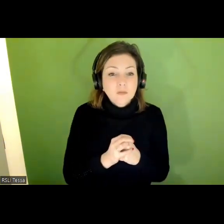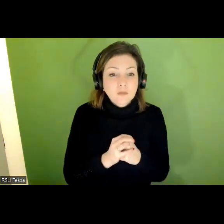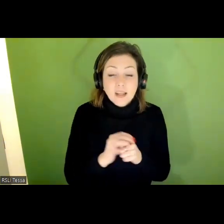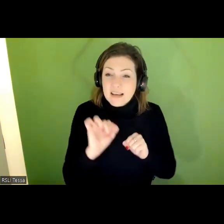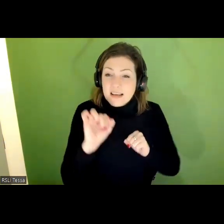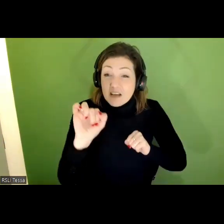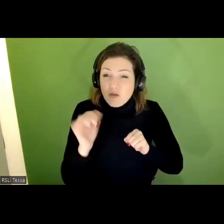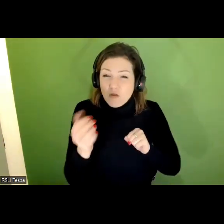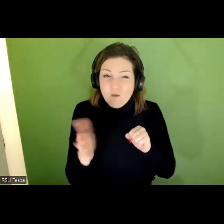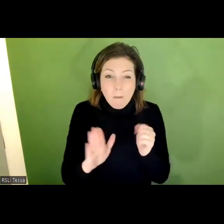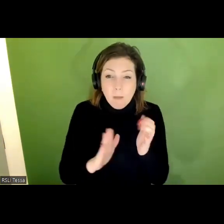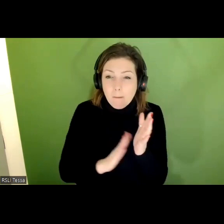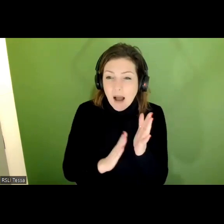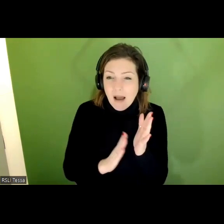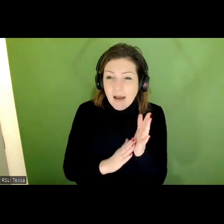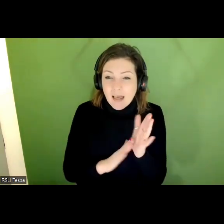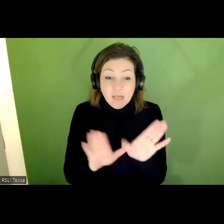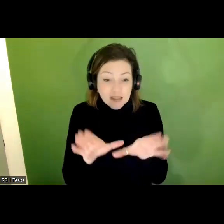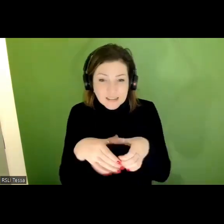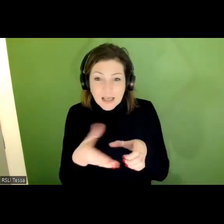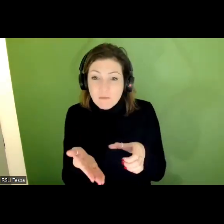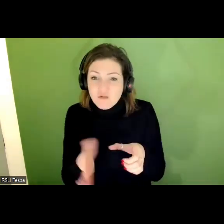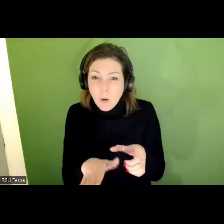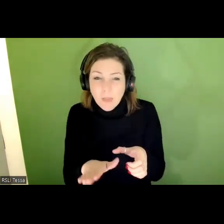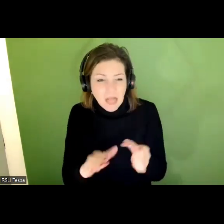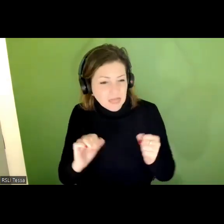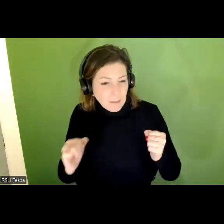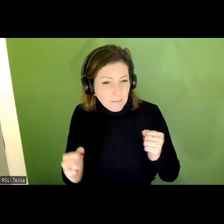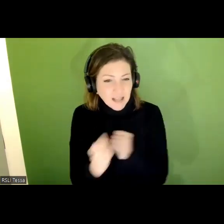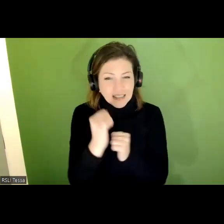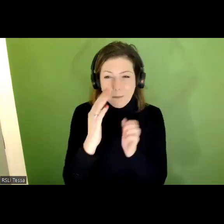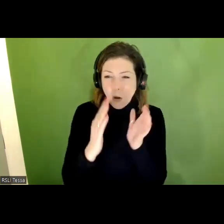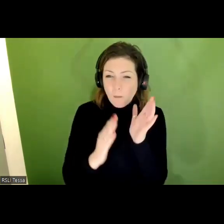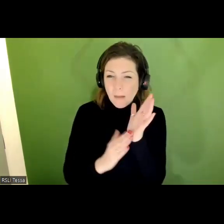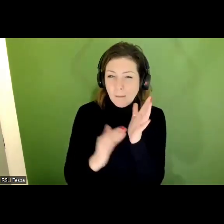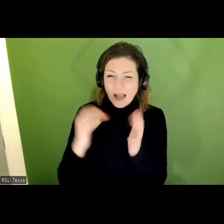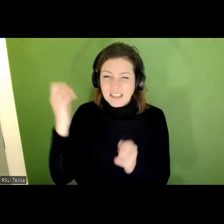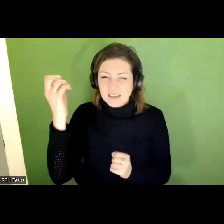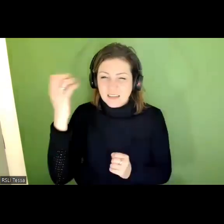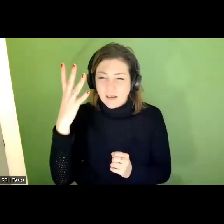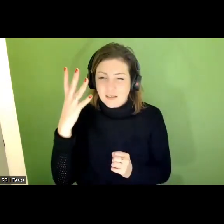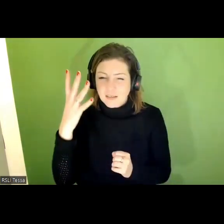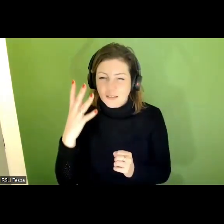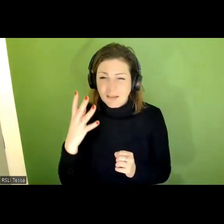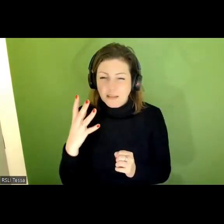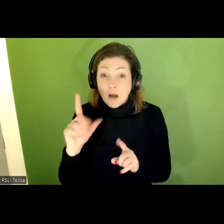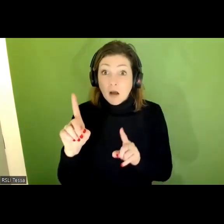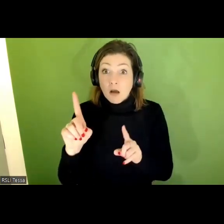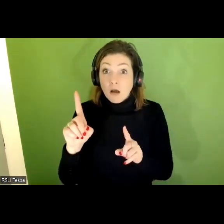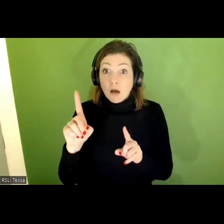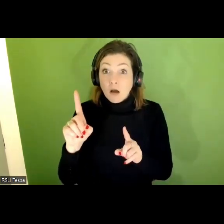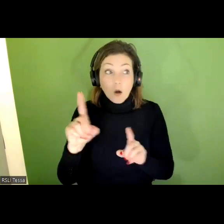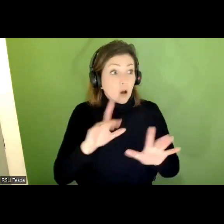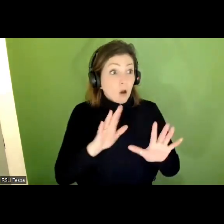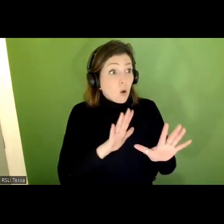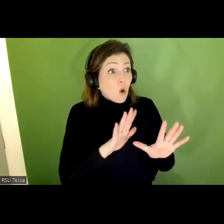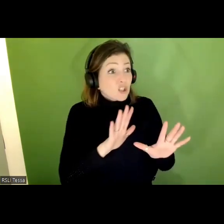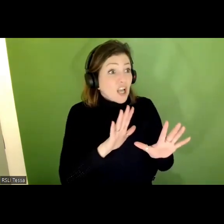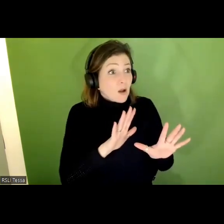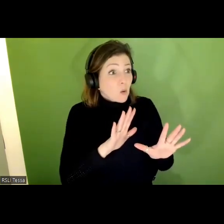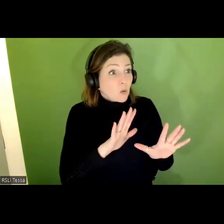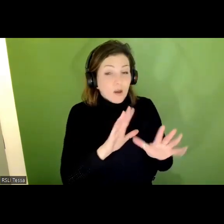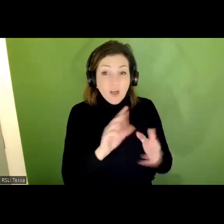from Mumbai, the team behind the mighty Mumbai Sun, Watch out, Ajay! Screamed Yasmin.